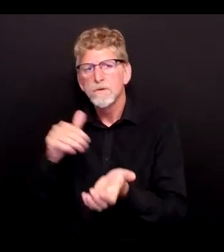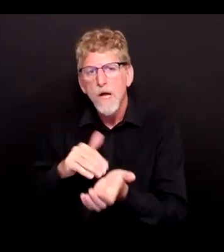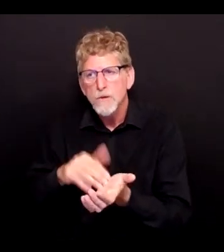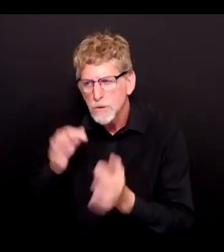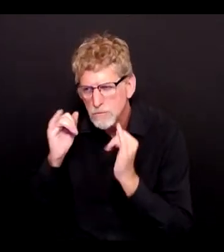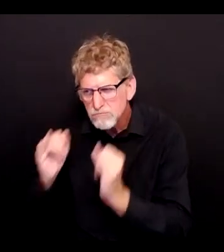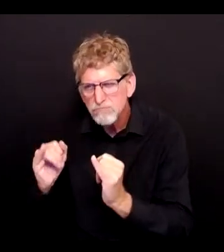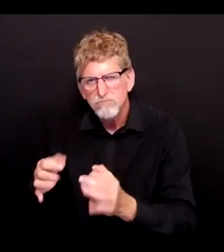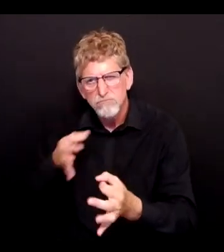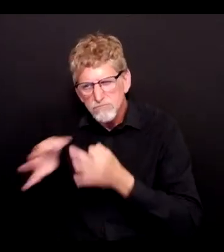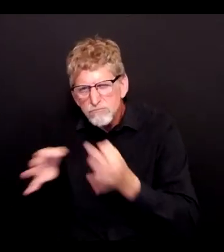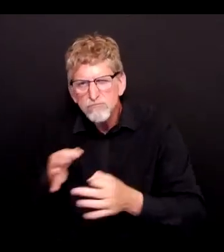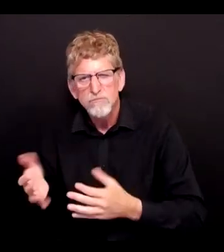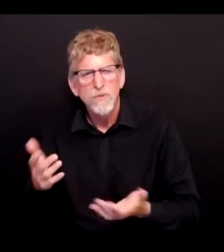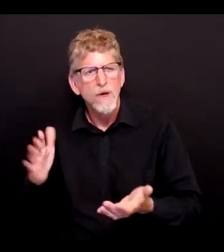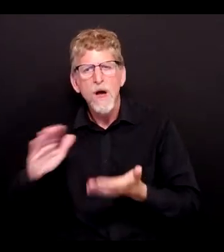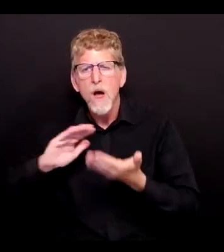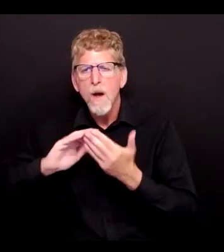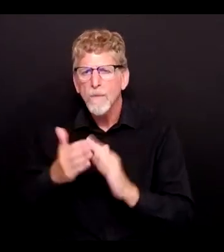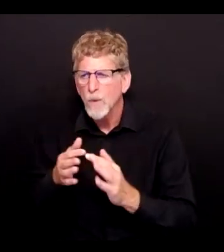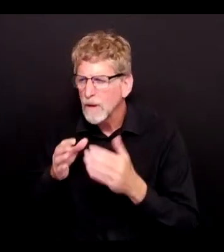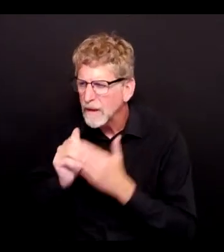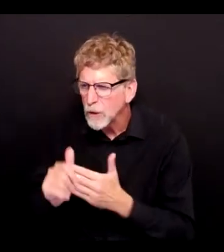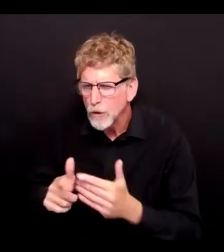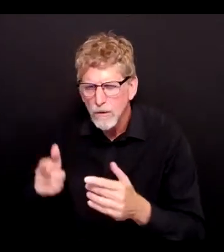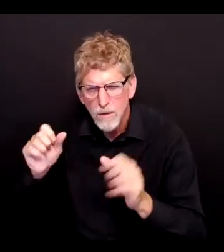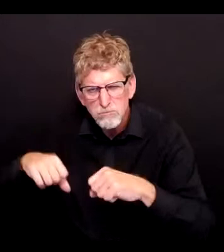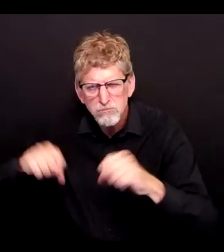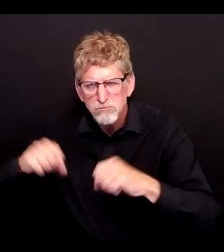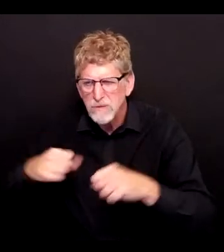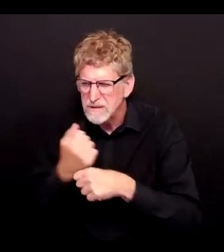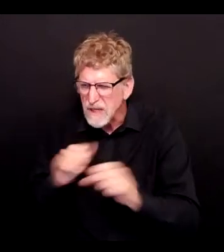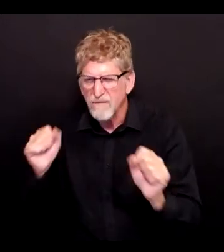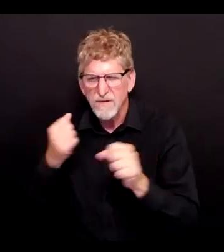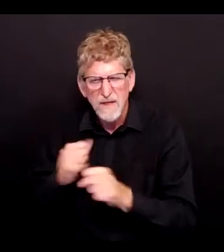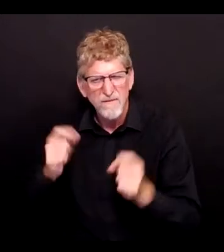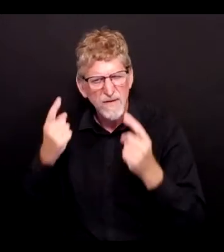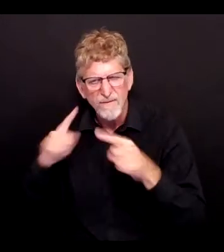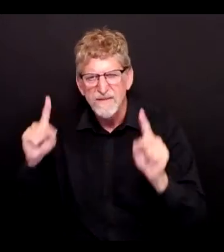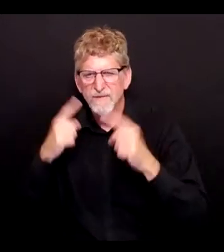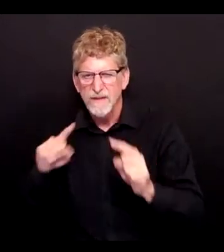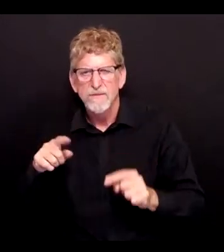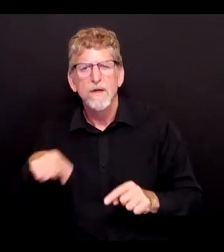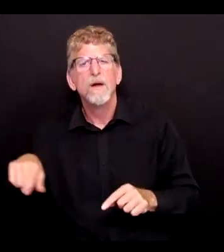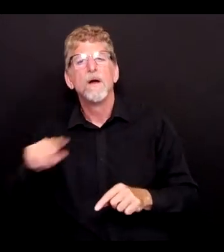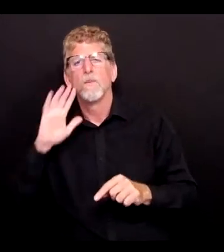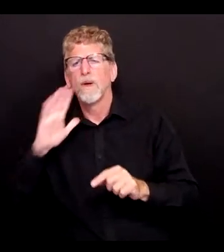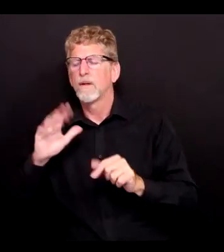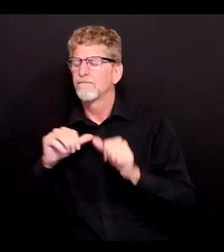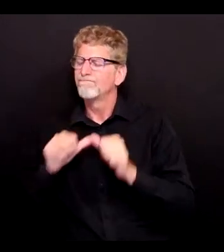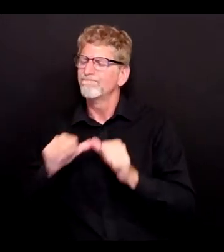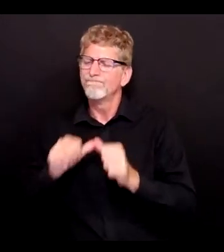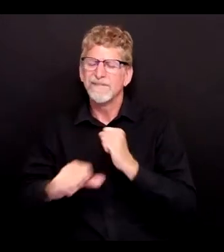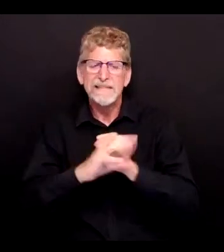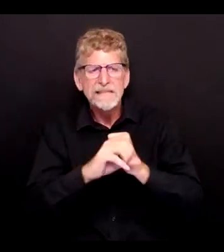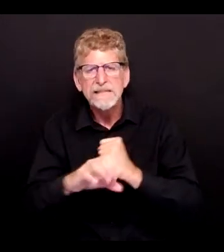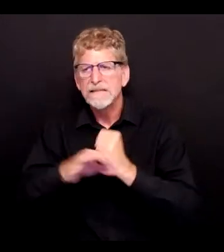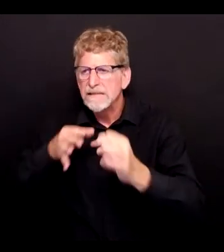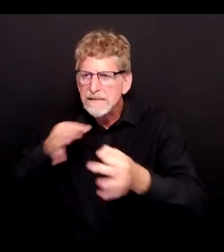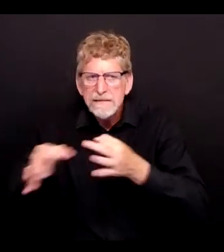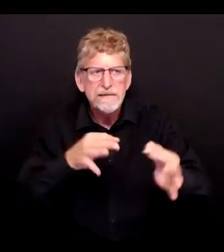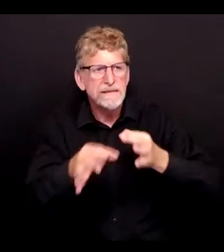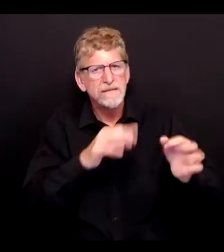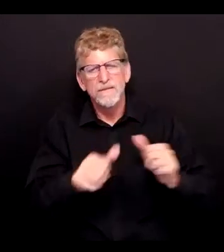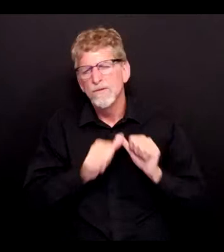that this is going to be an ongoing campaign to get people information so that they can make